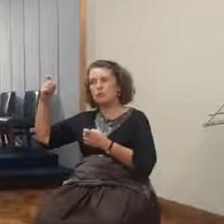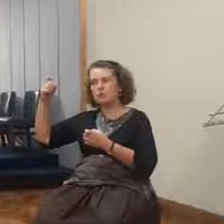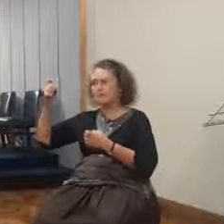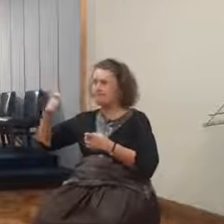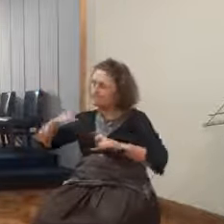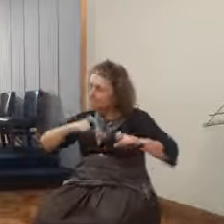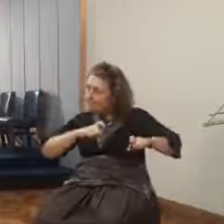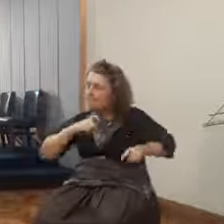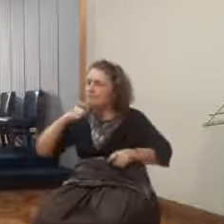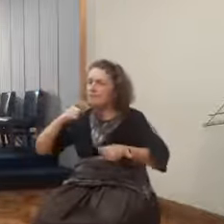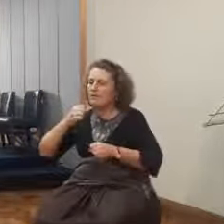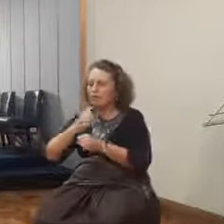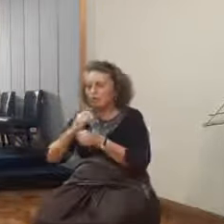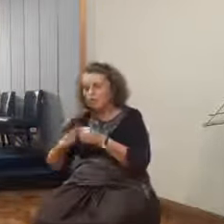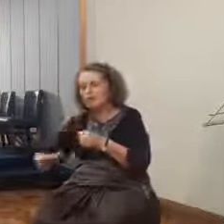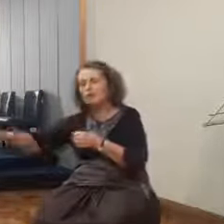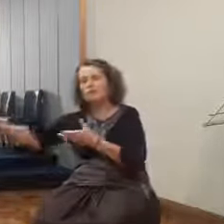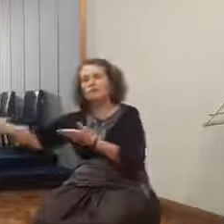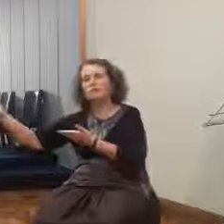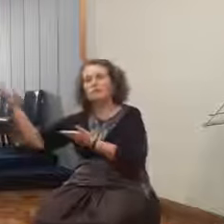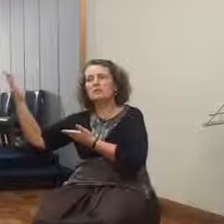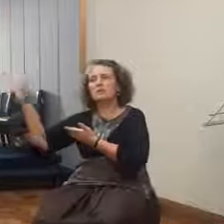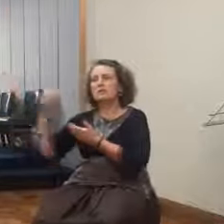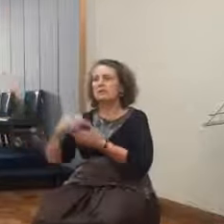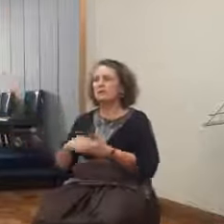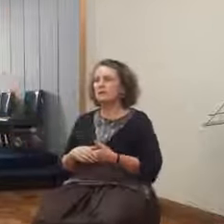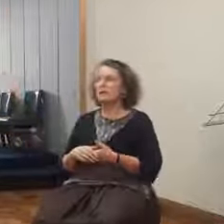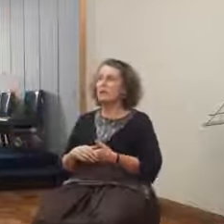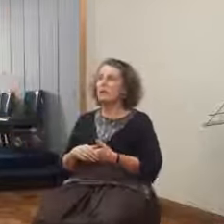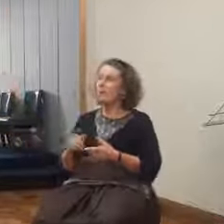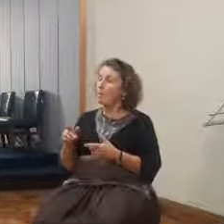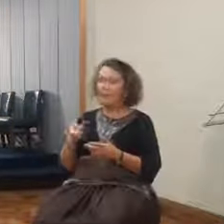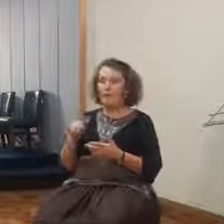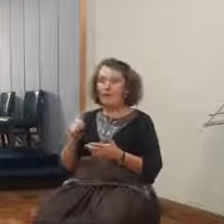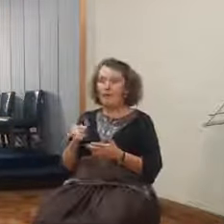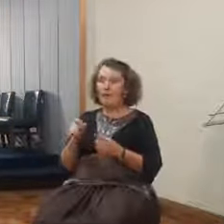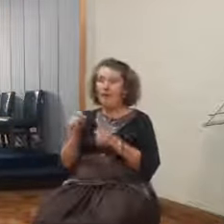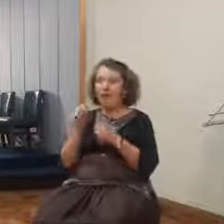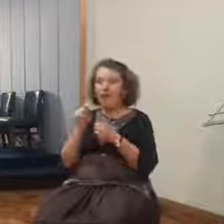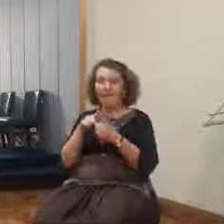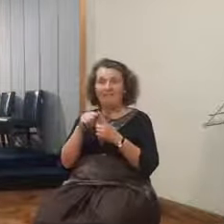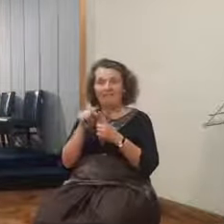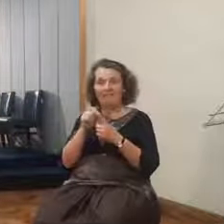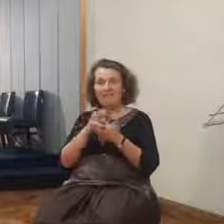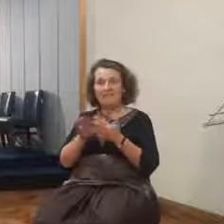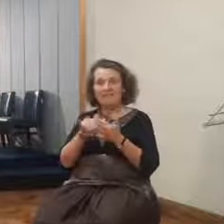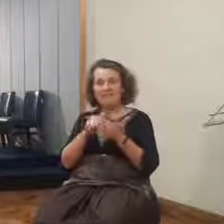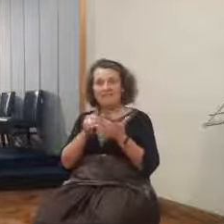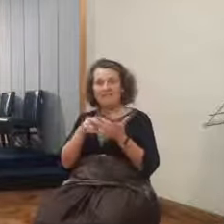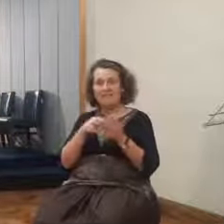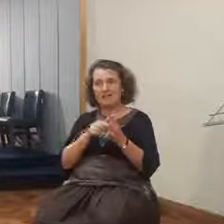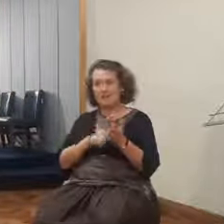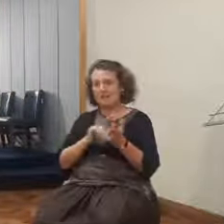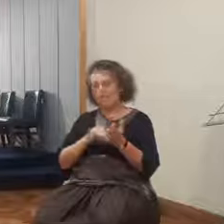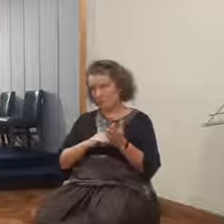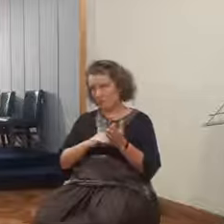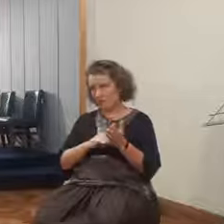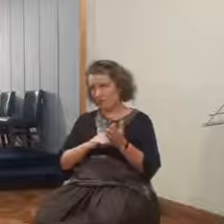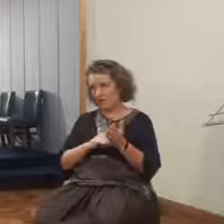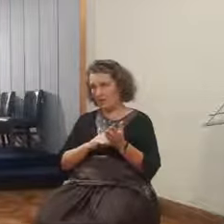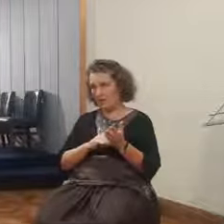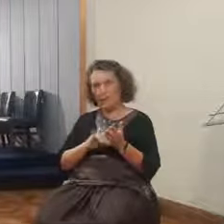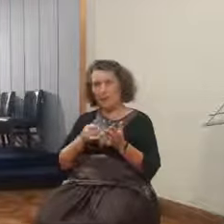all generations. Maybe some words from Ephesians are coming into your minds. I'm going to read several verses.